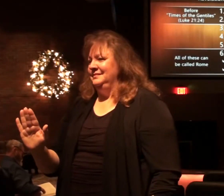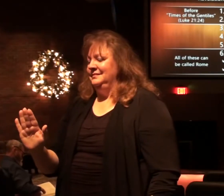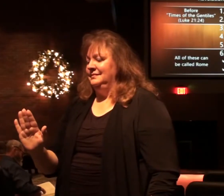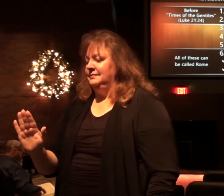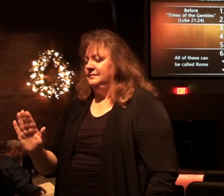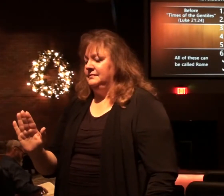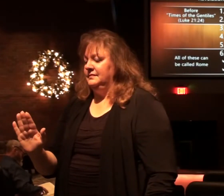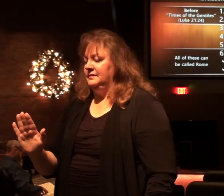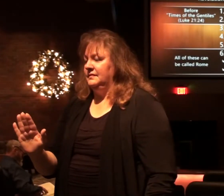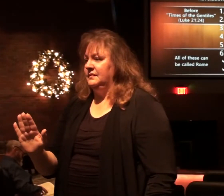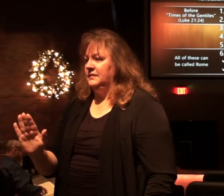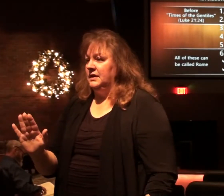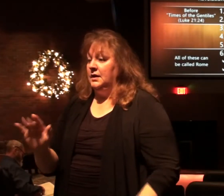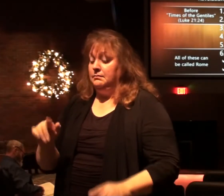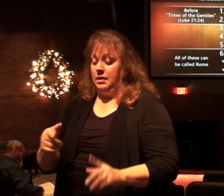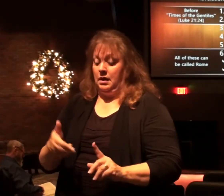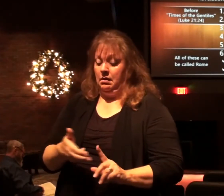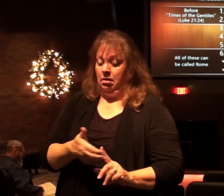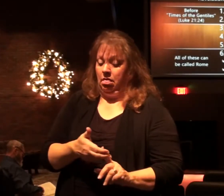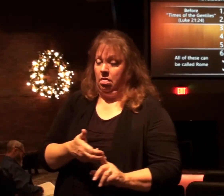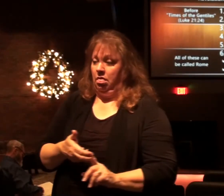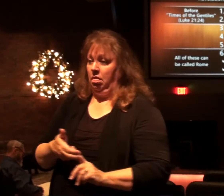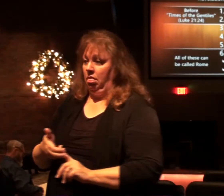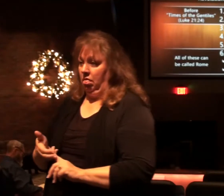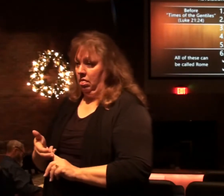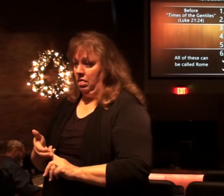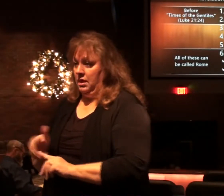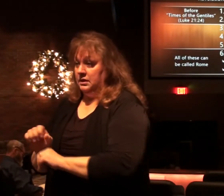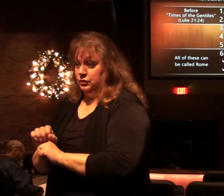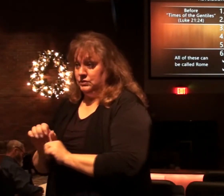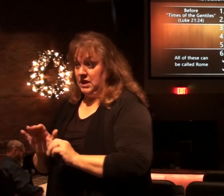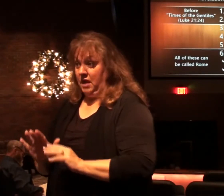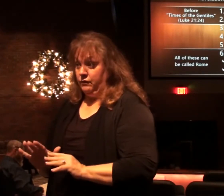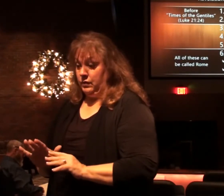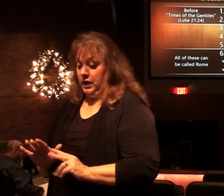So even though they carried away the 10 captives, remember,